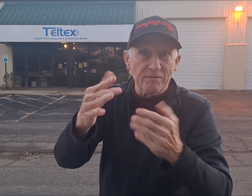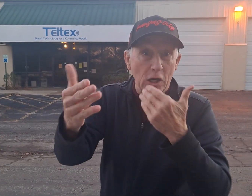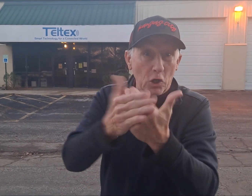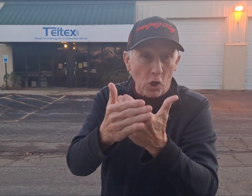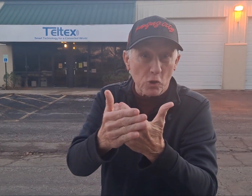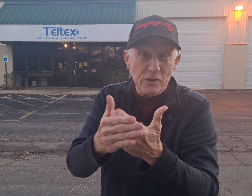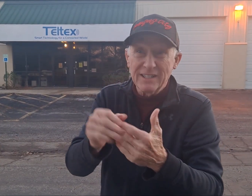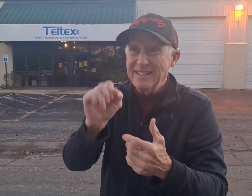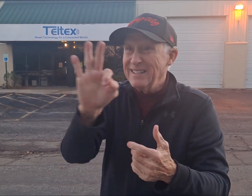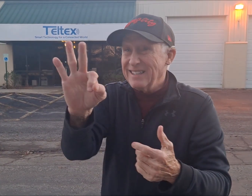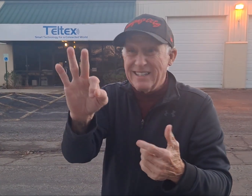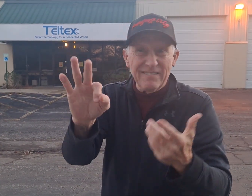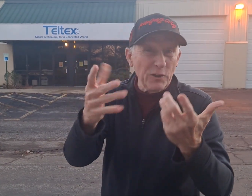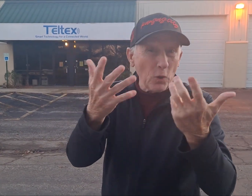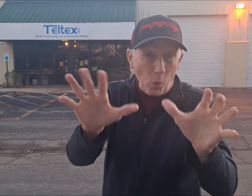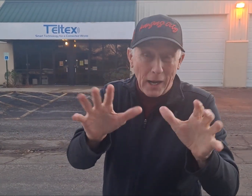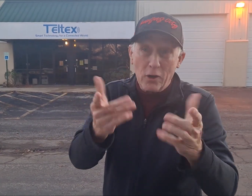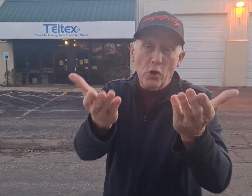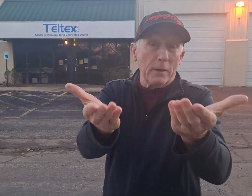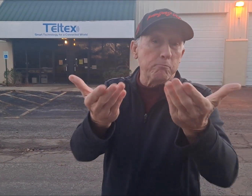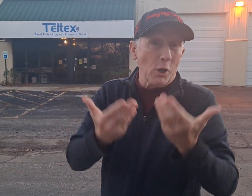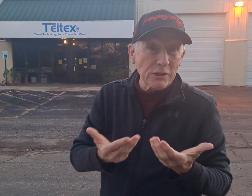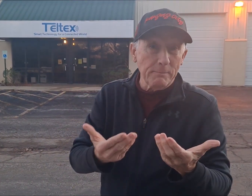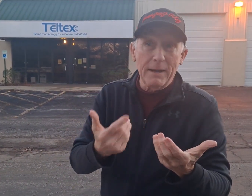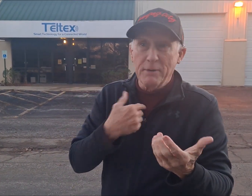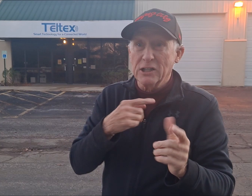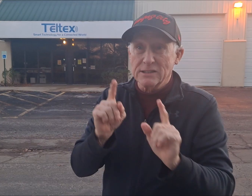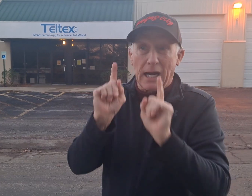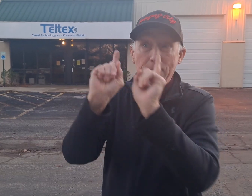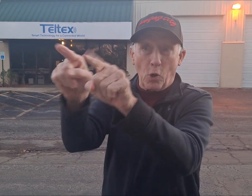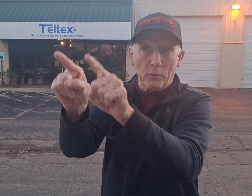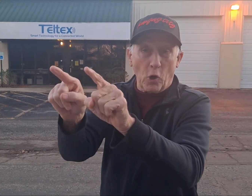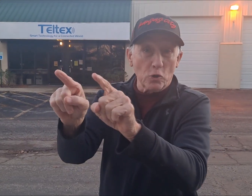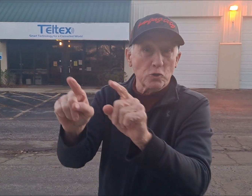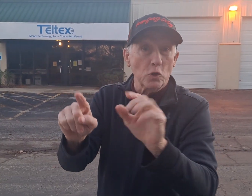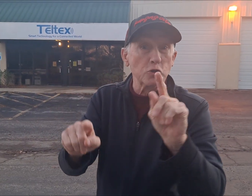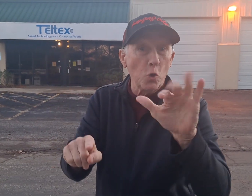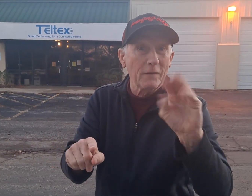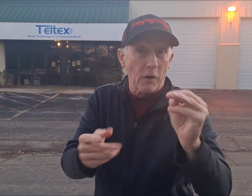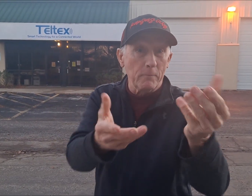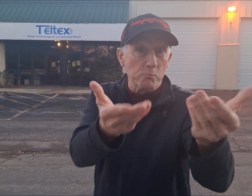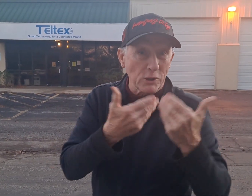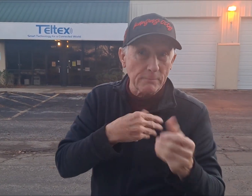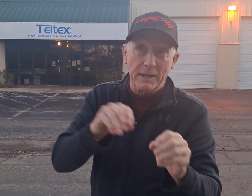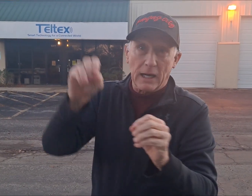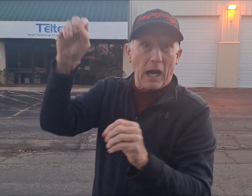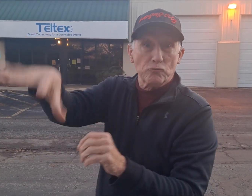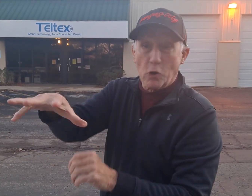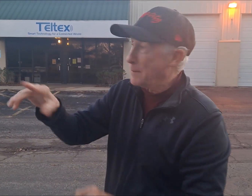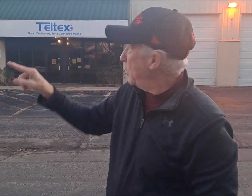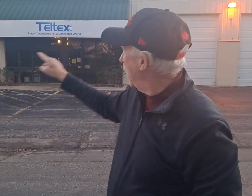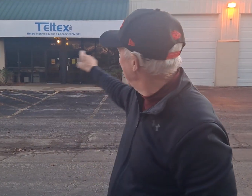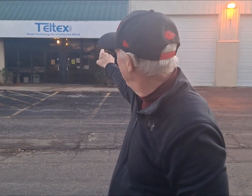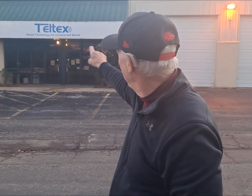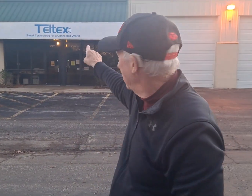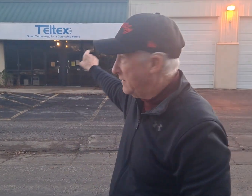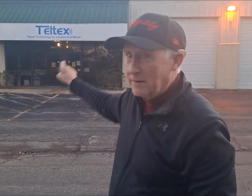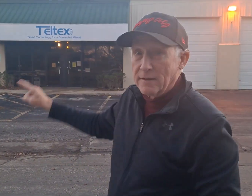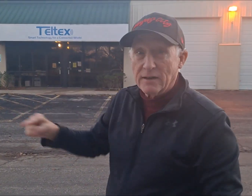very close. If you don't want to, you can bring to me because I'm going to go to the Tulip Farm. Bring to me and I'll drop off. I